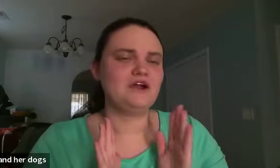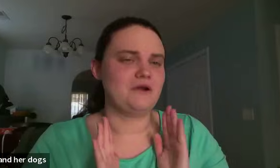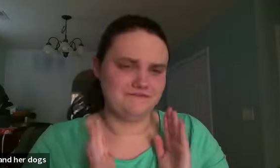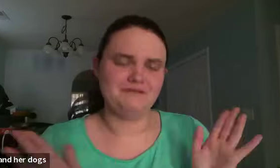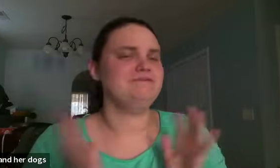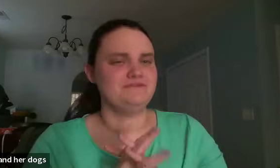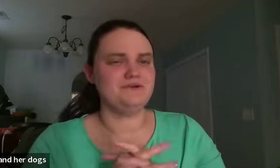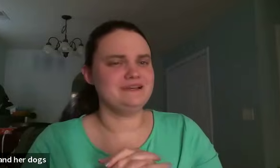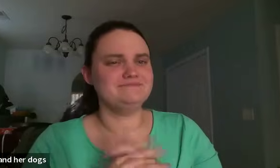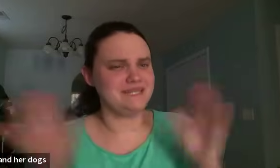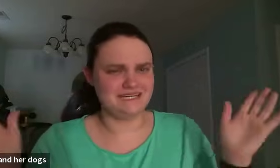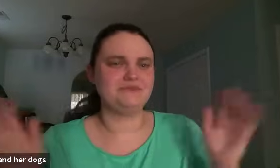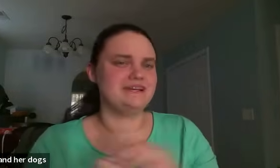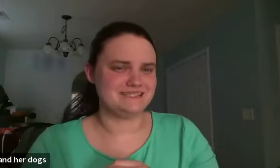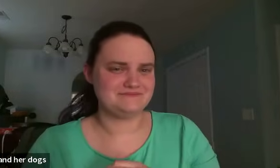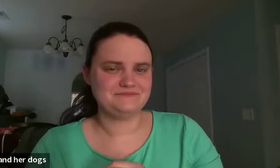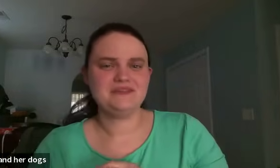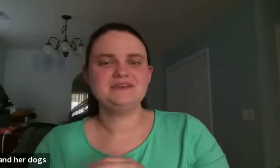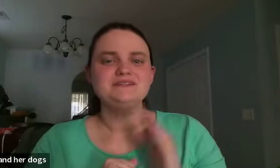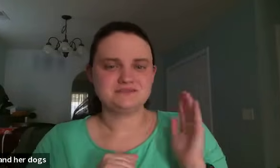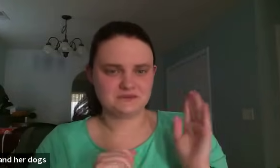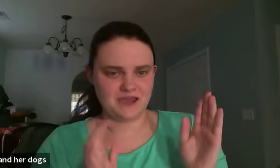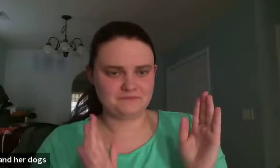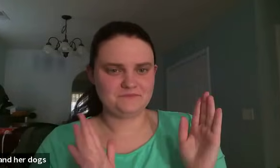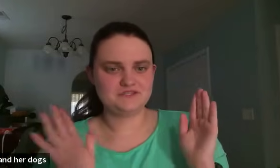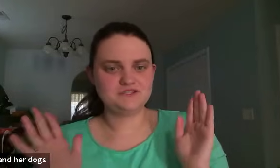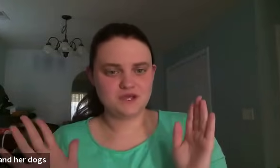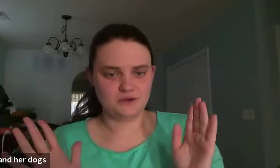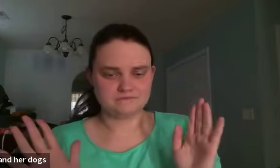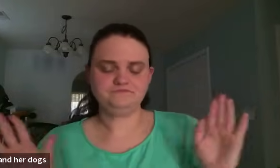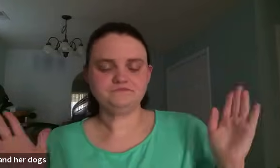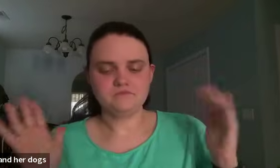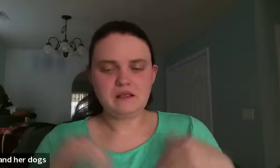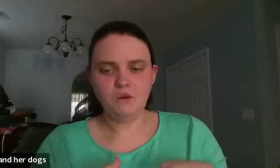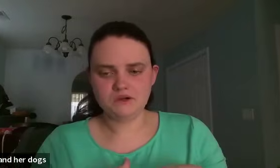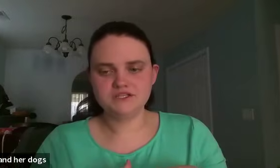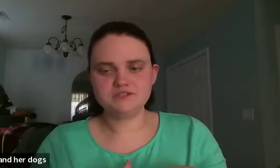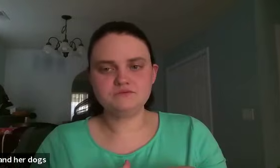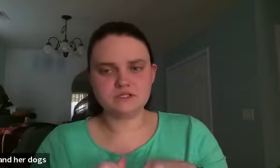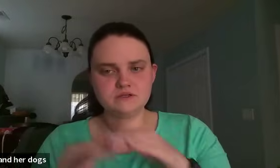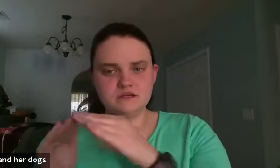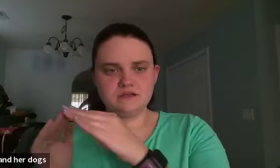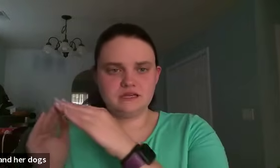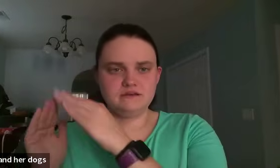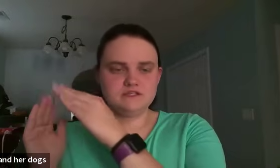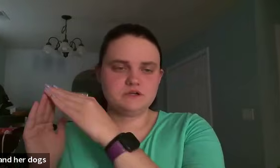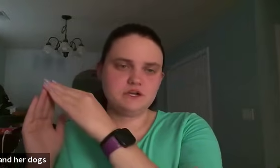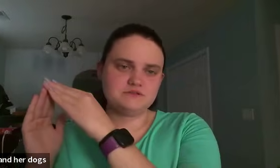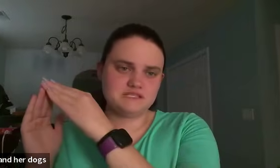There are very different ways, many different ways. Okay, so What we're going to do real quick again is we're going to go